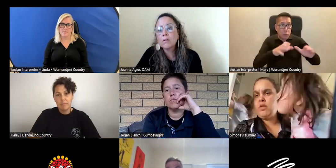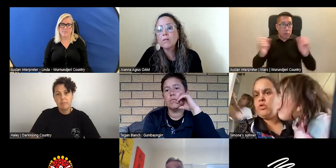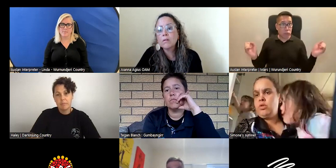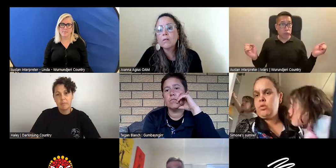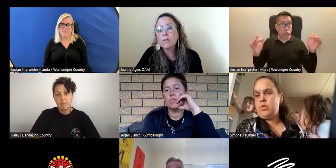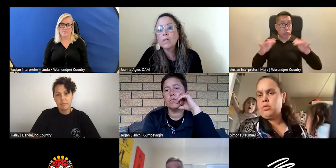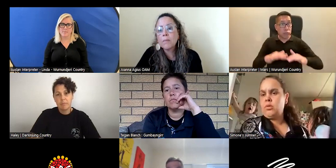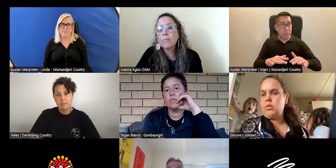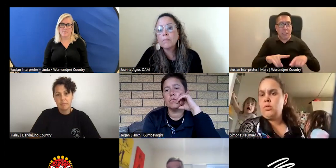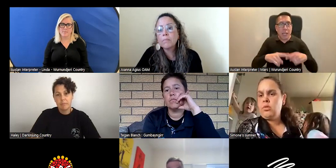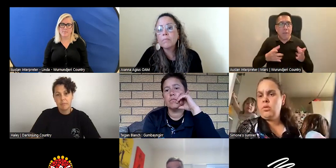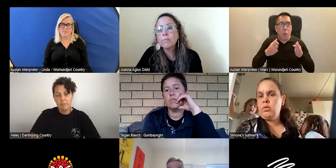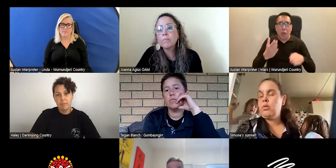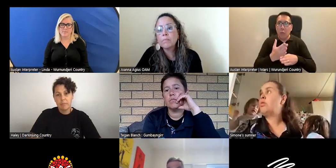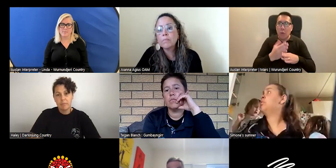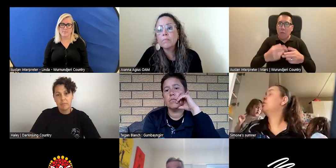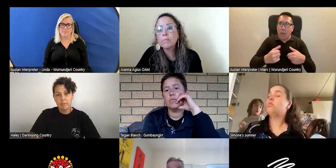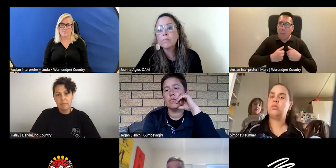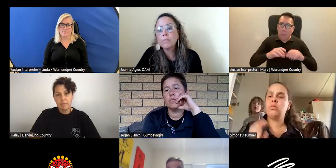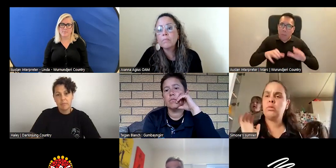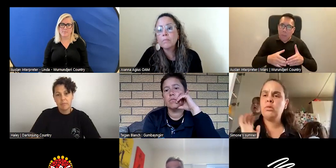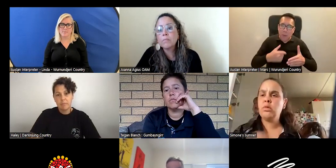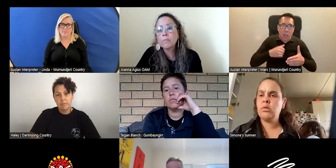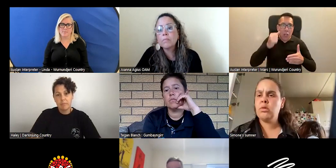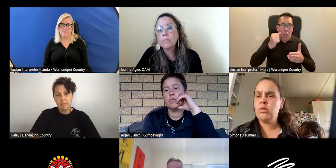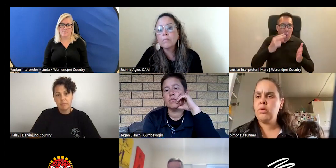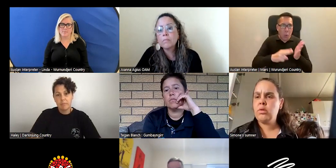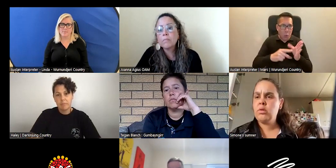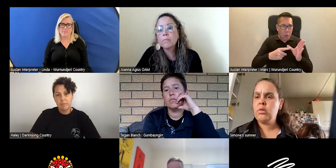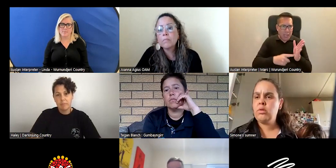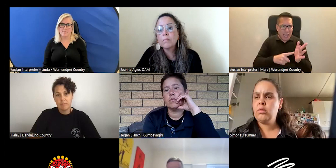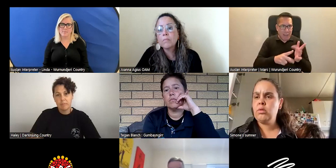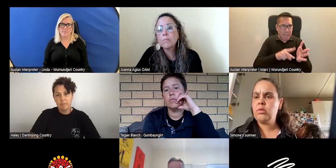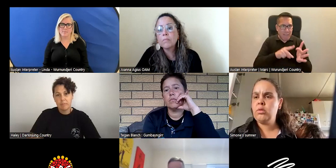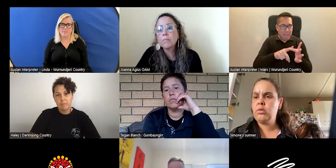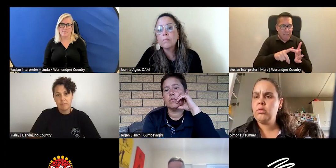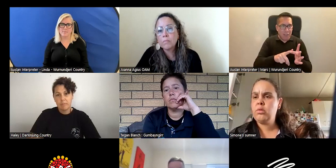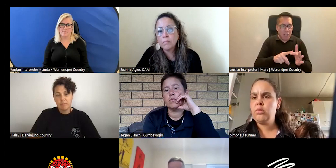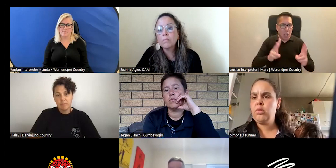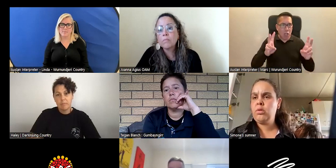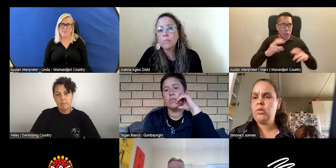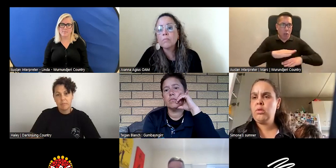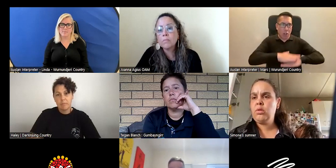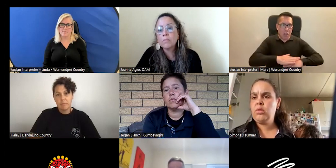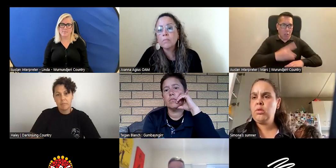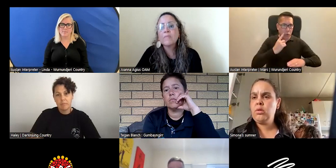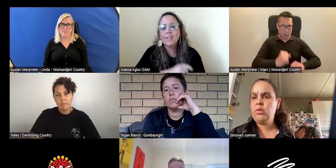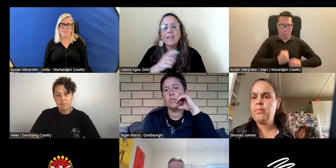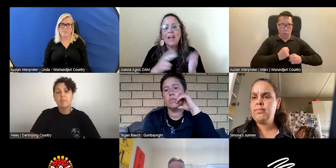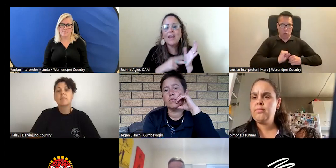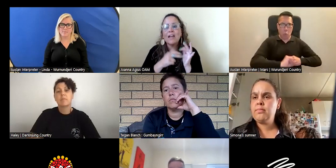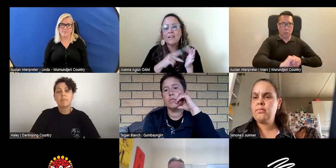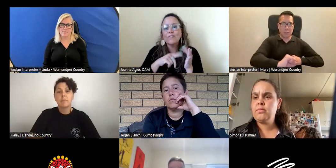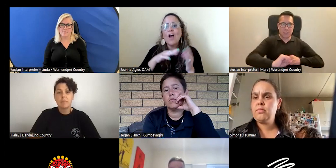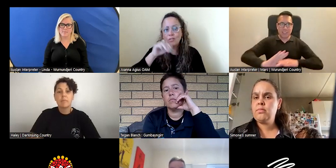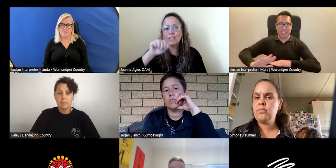And this is a different way of working for our mob because, of course, we know with native title, always working against each other, trying to work out where their boundaries are and trying to be very